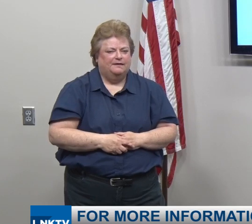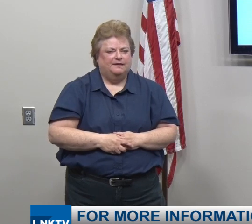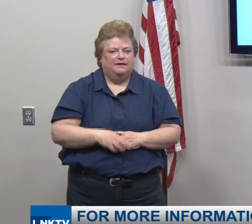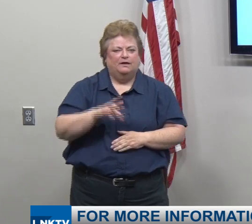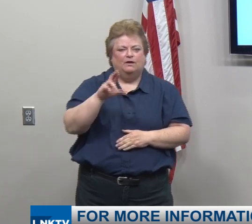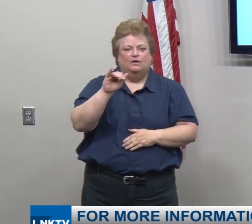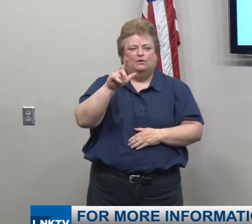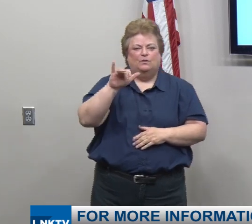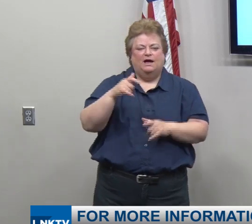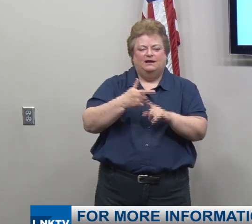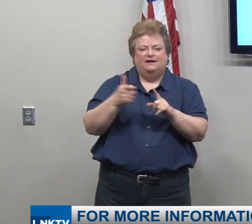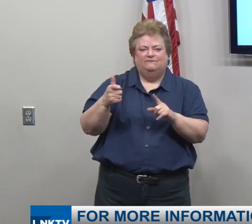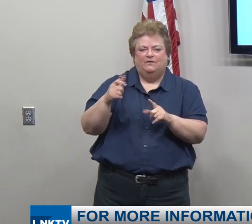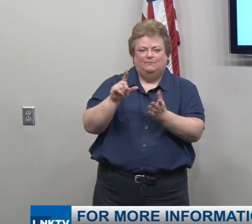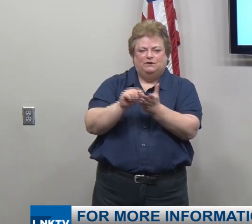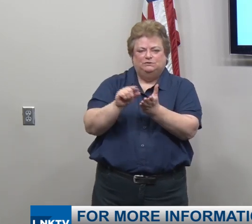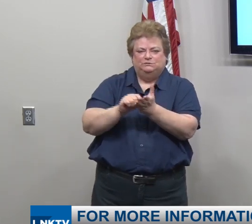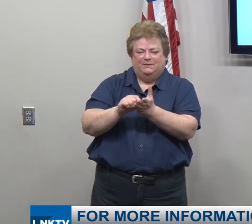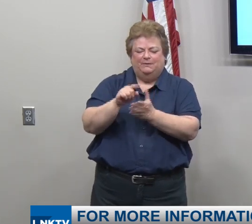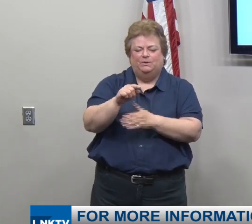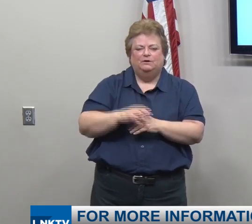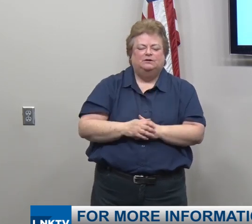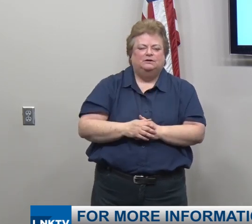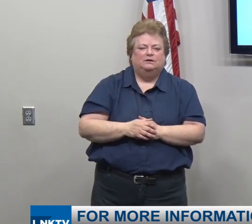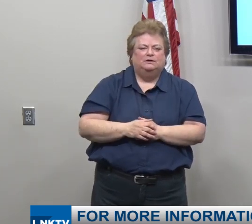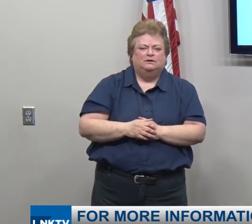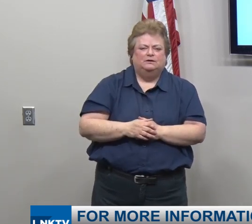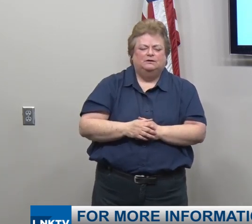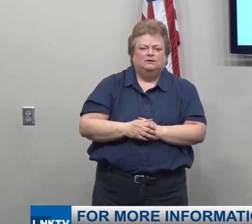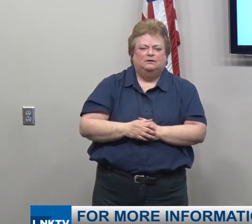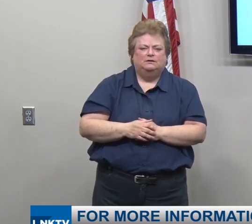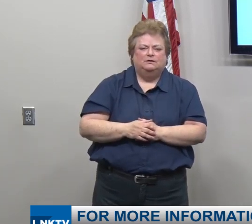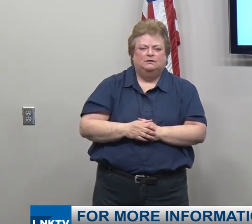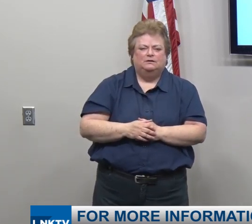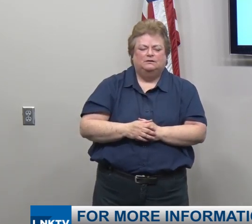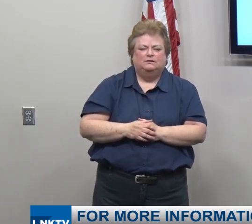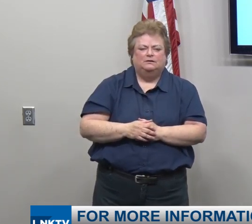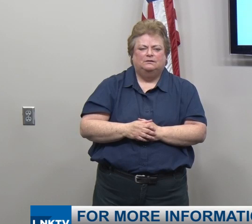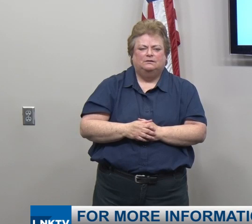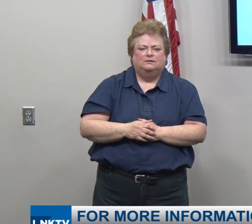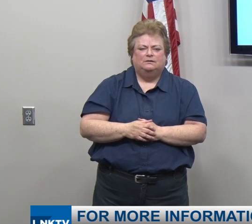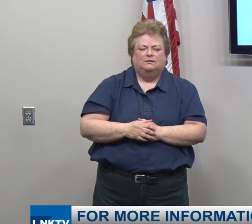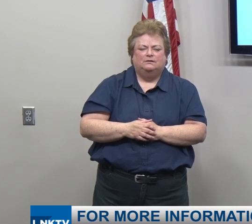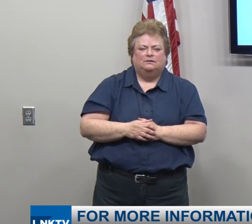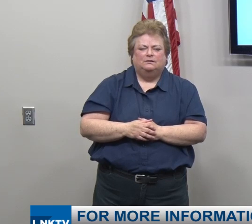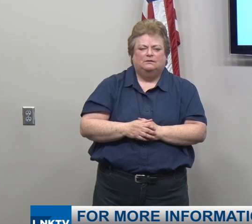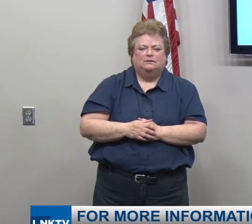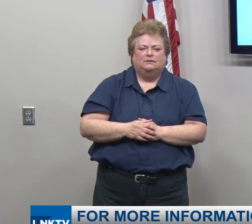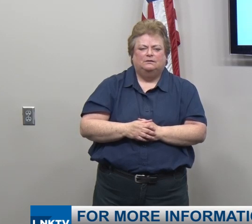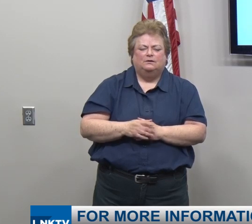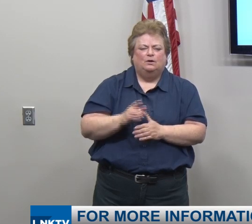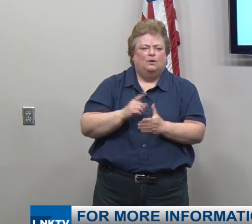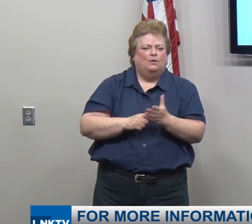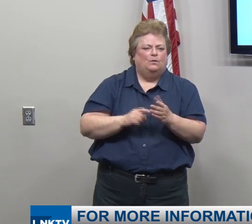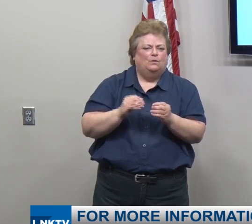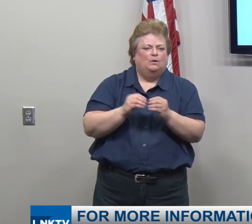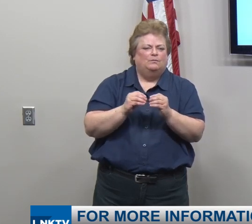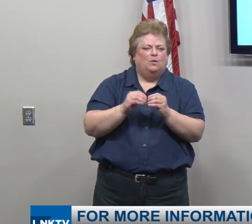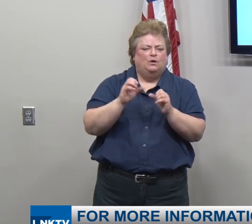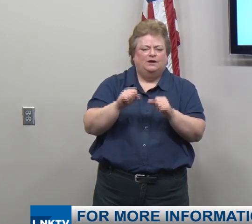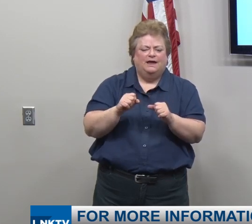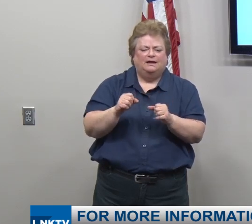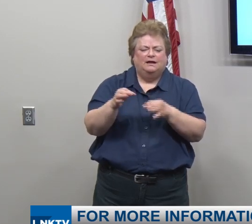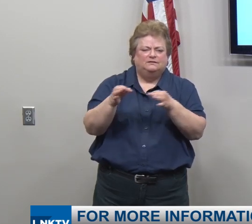Riley from the Journal Star here. Hi, Riley. What more can be disclosed about the person